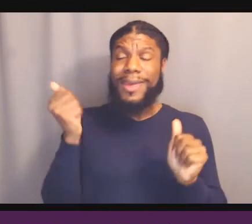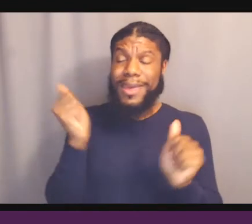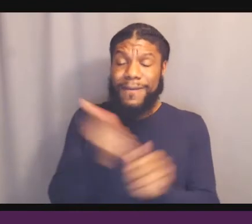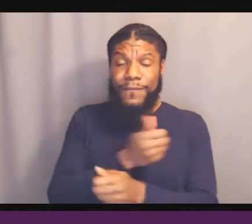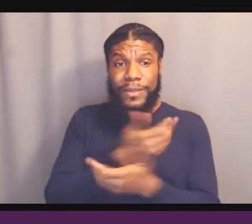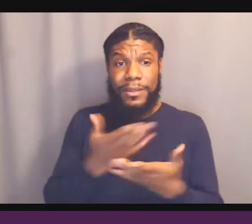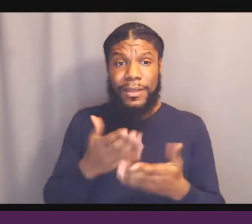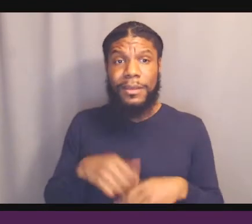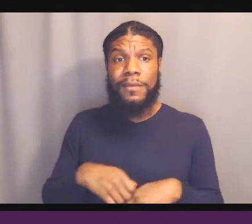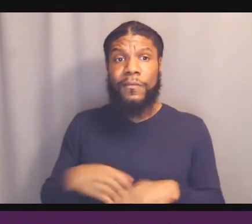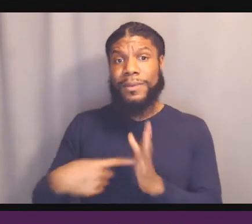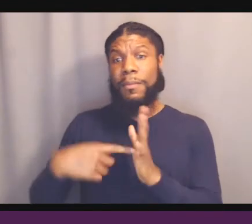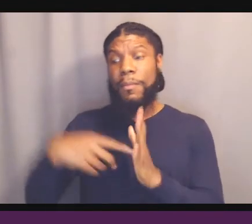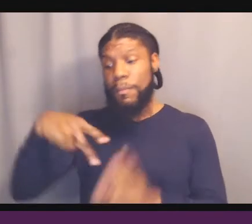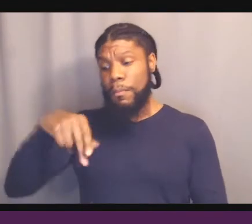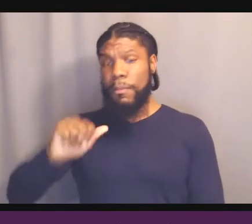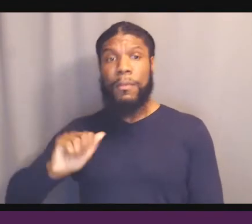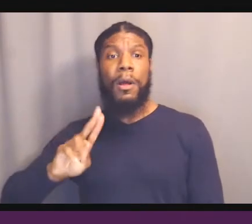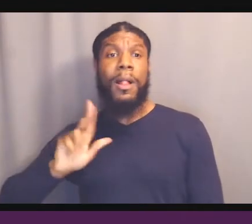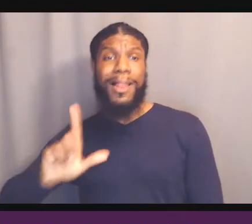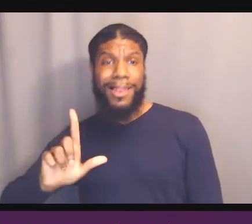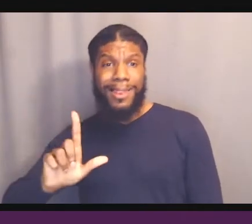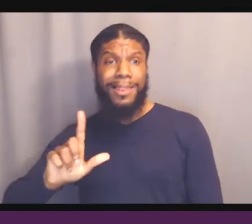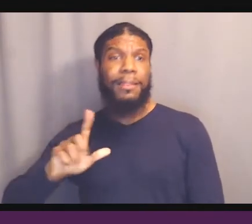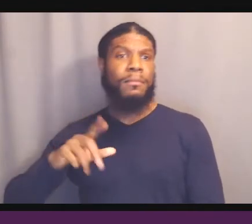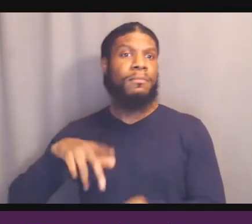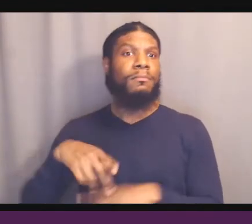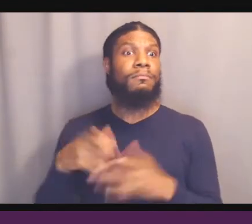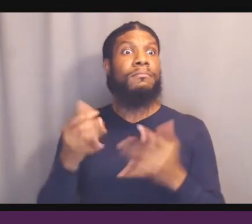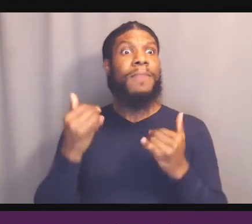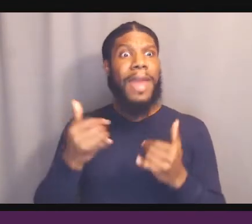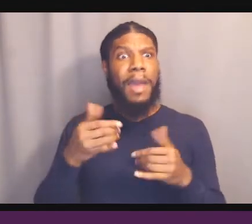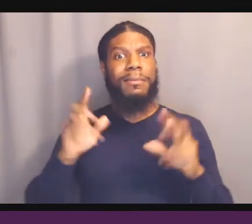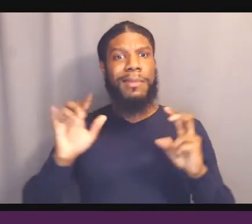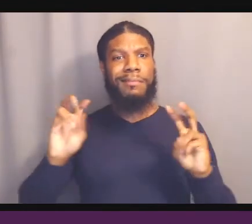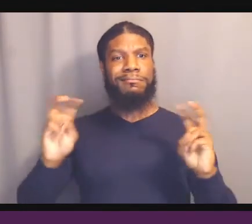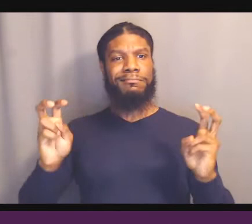is able to do exceedingly